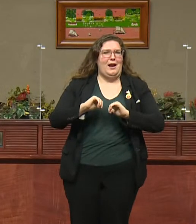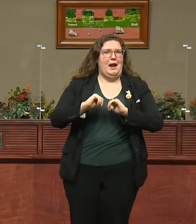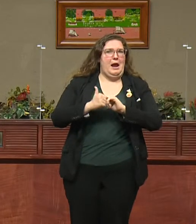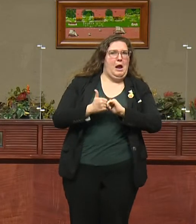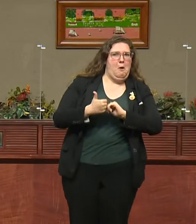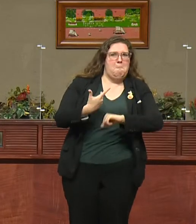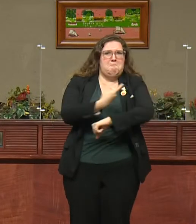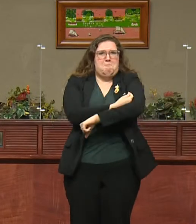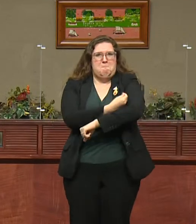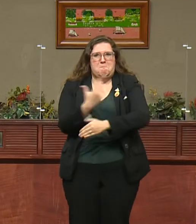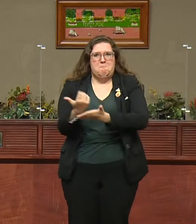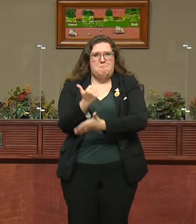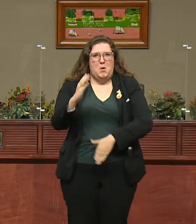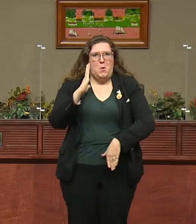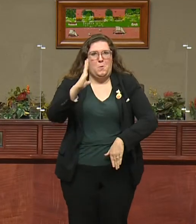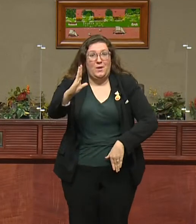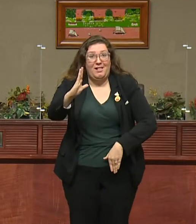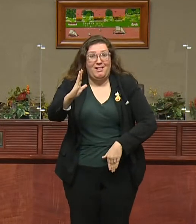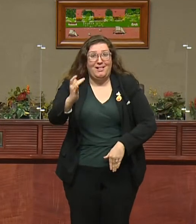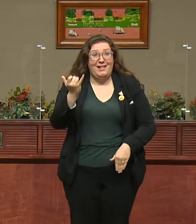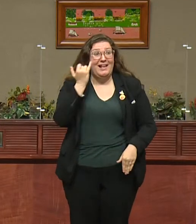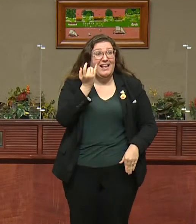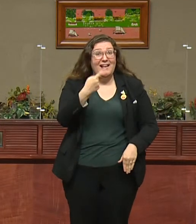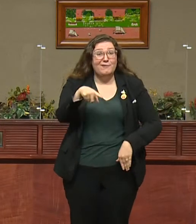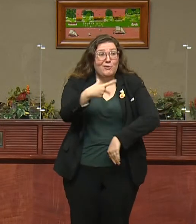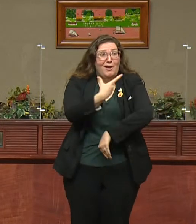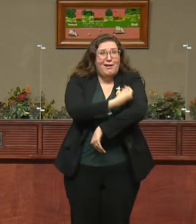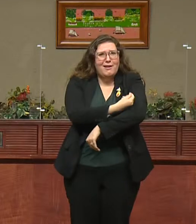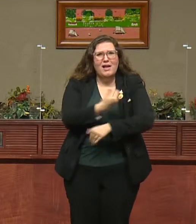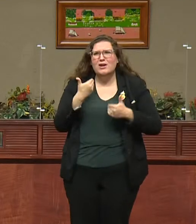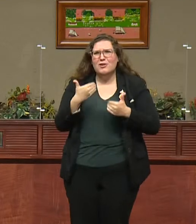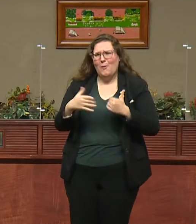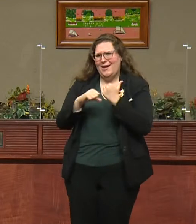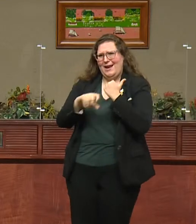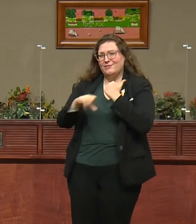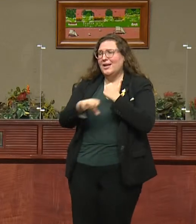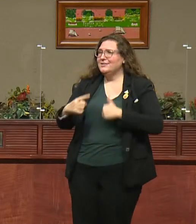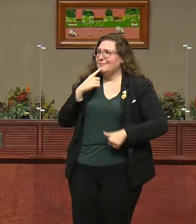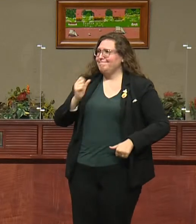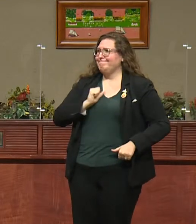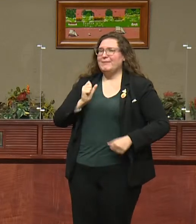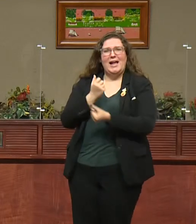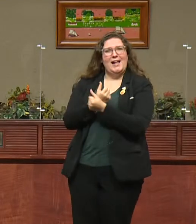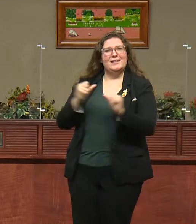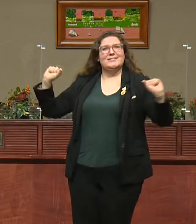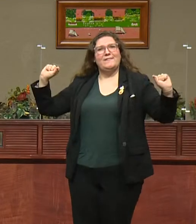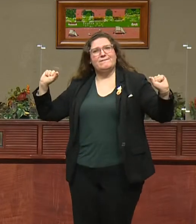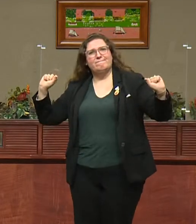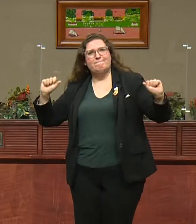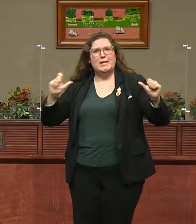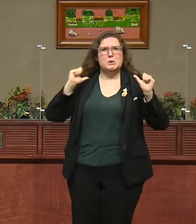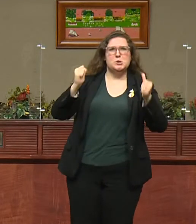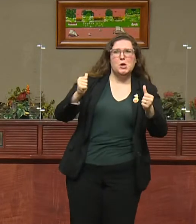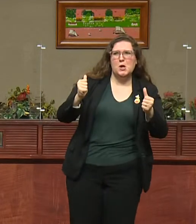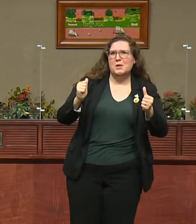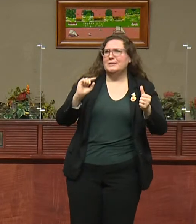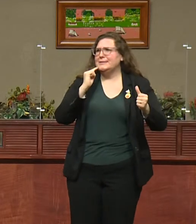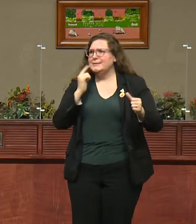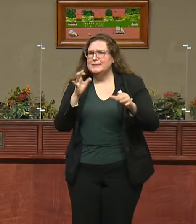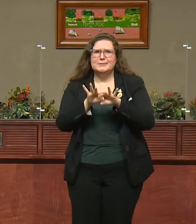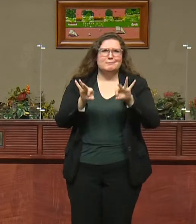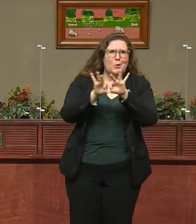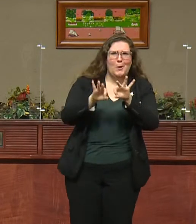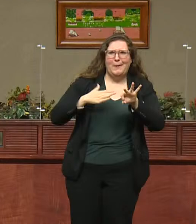also, if you've received it, that it's safe, and let the others understand how critical it is for our